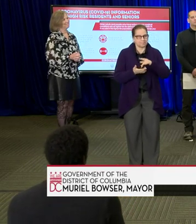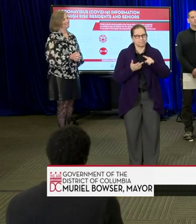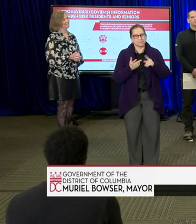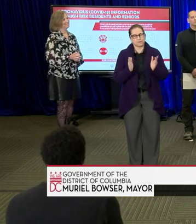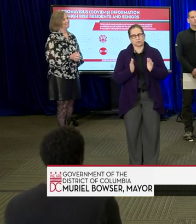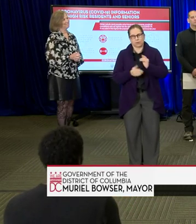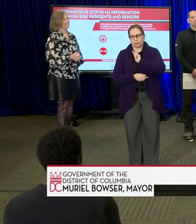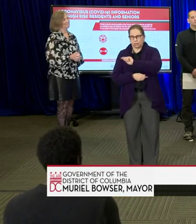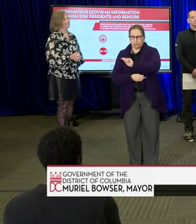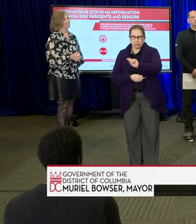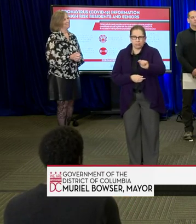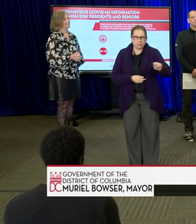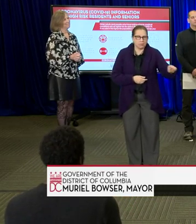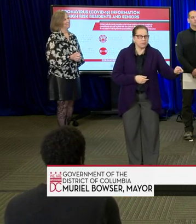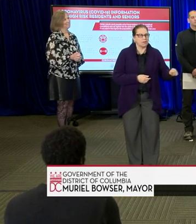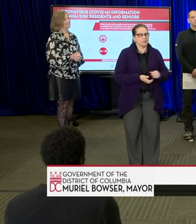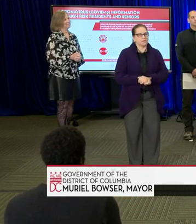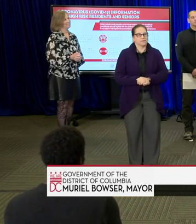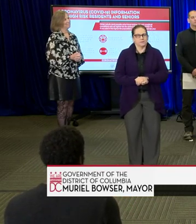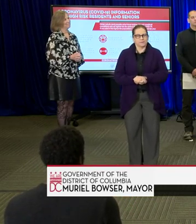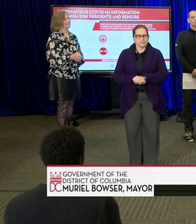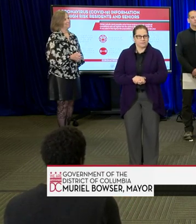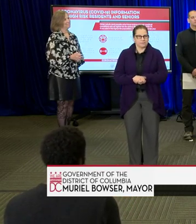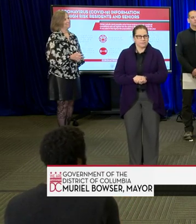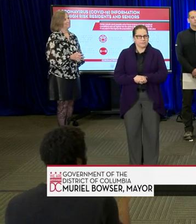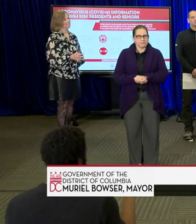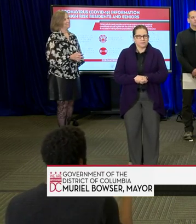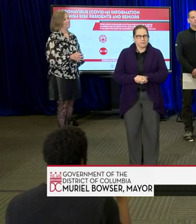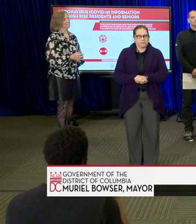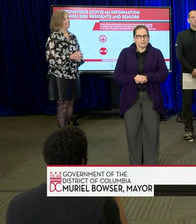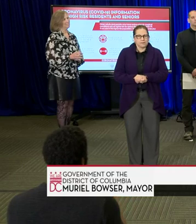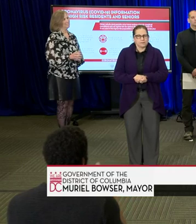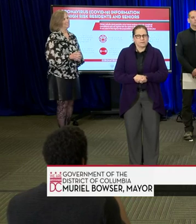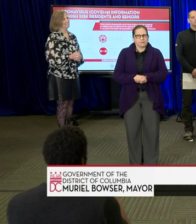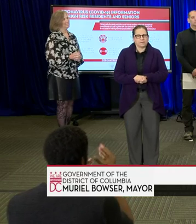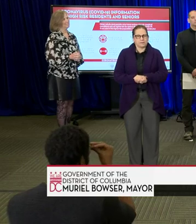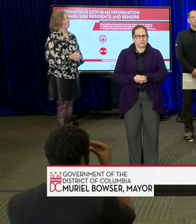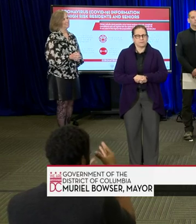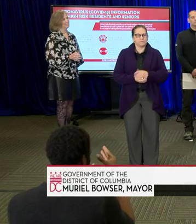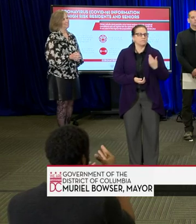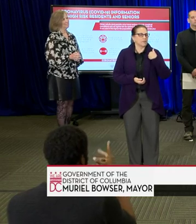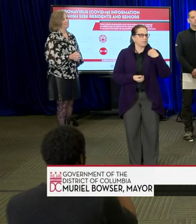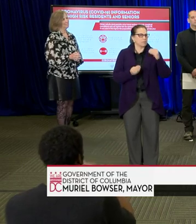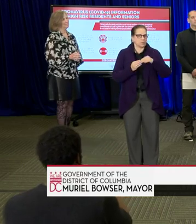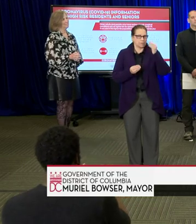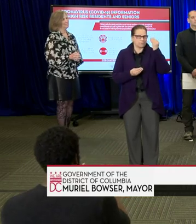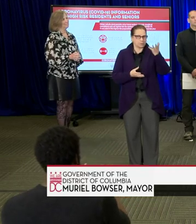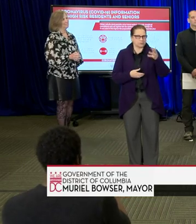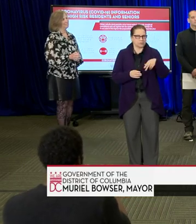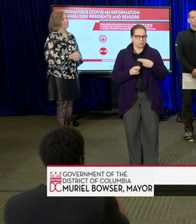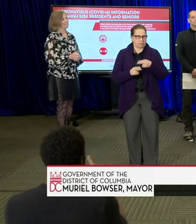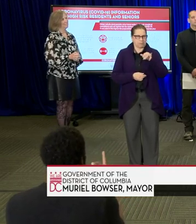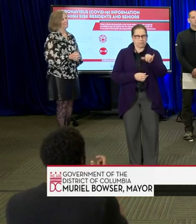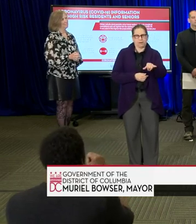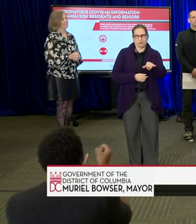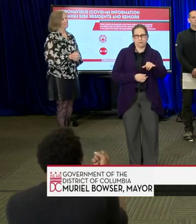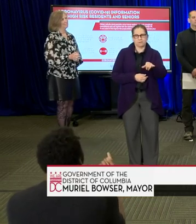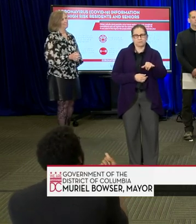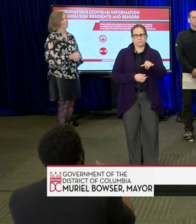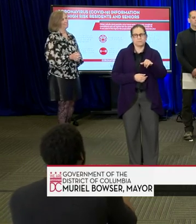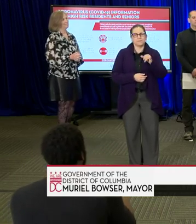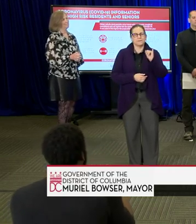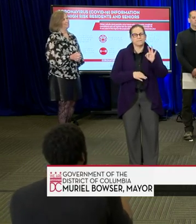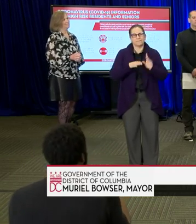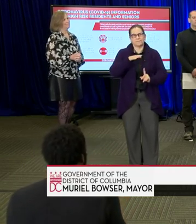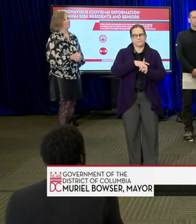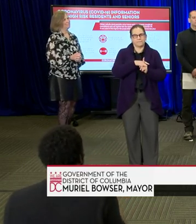but when we are able to, we'll share that information with you. I think that and I don't want to guess on the number of